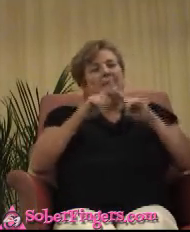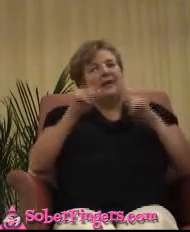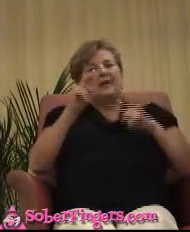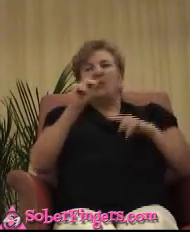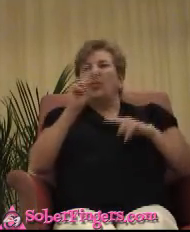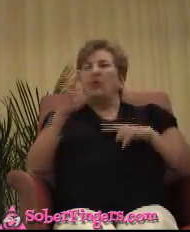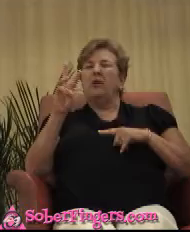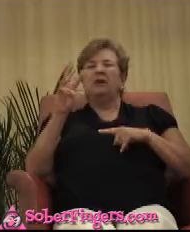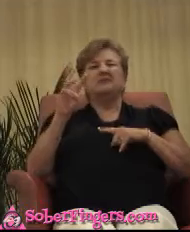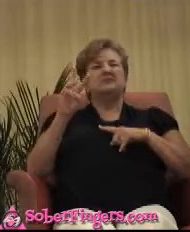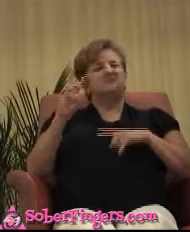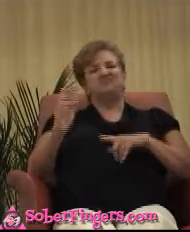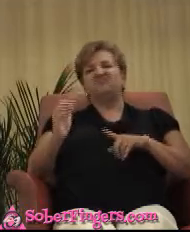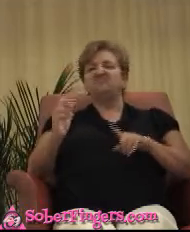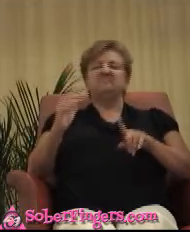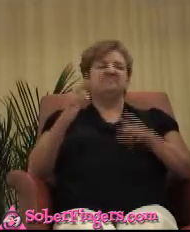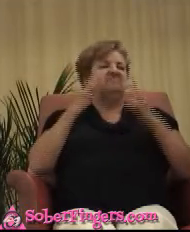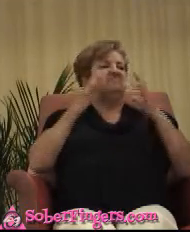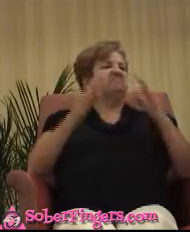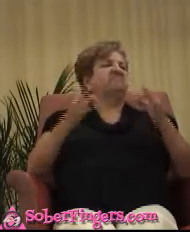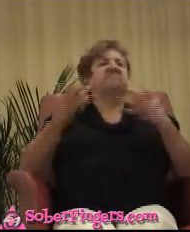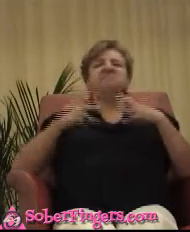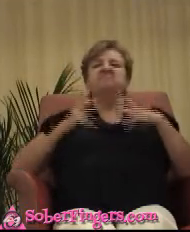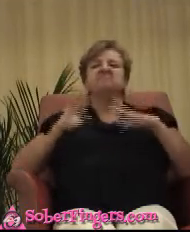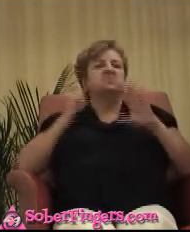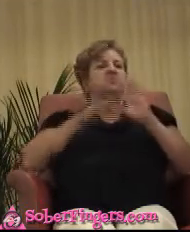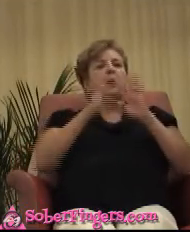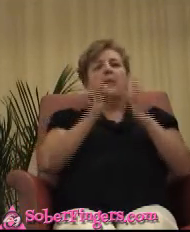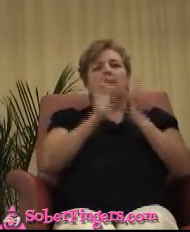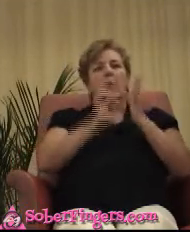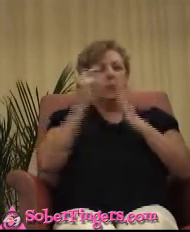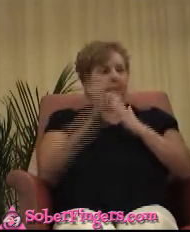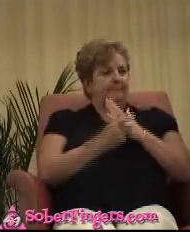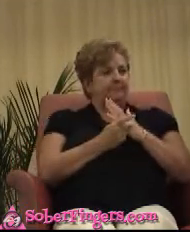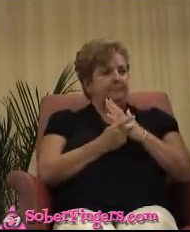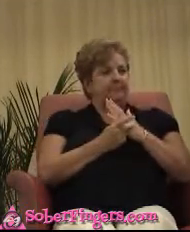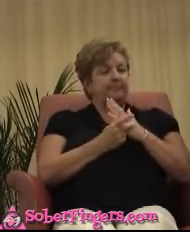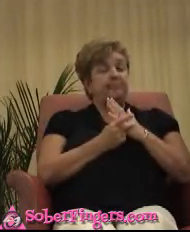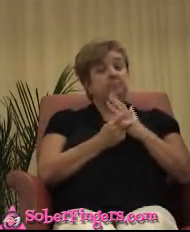had refused to join in that program, and I knew that, as a matter of